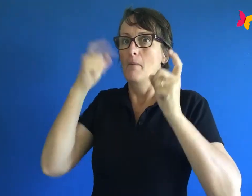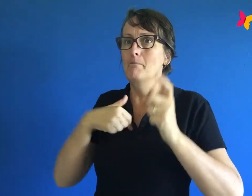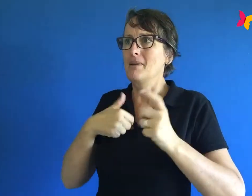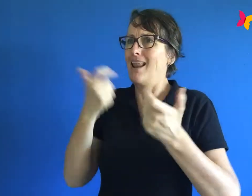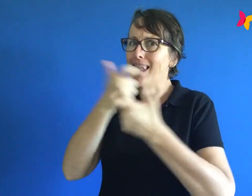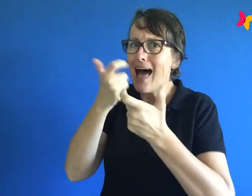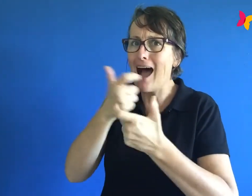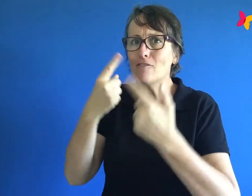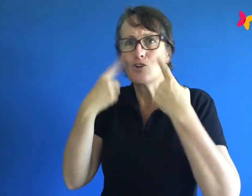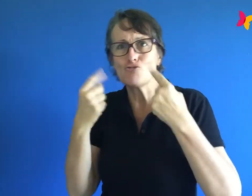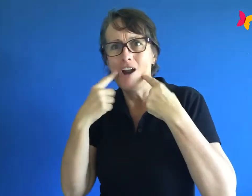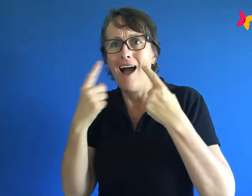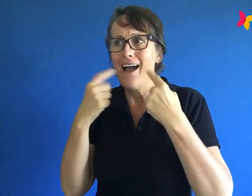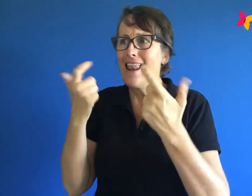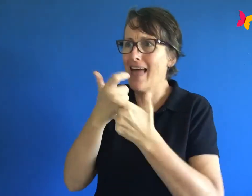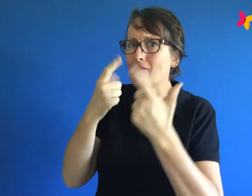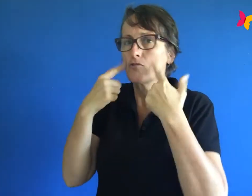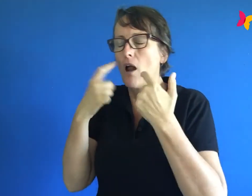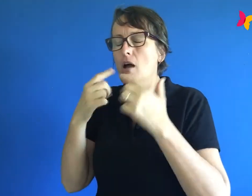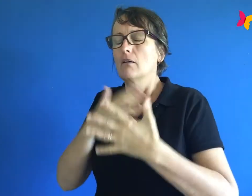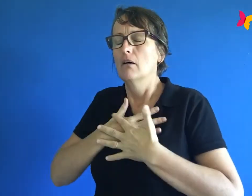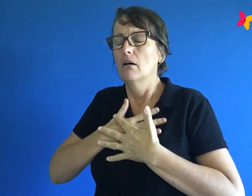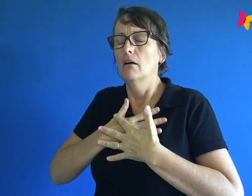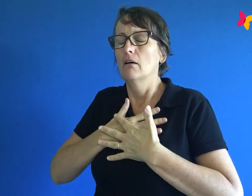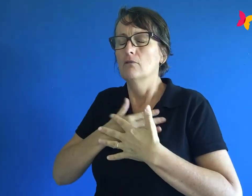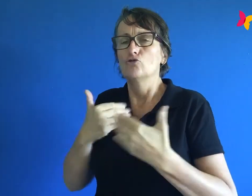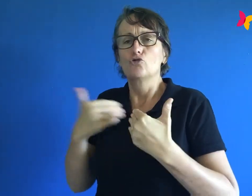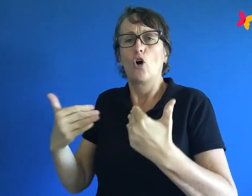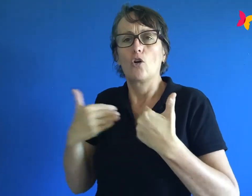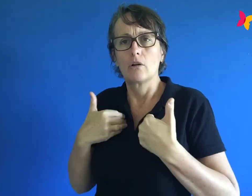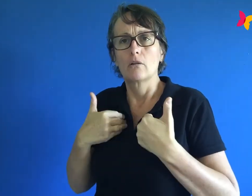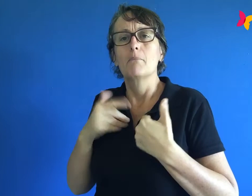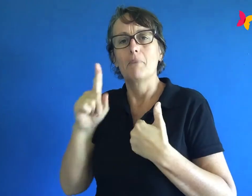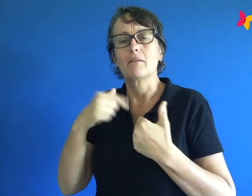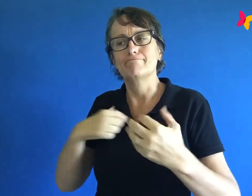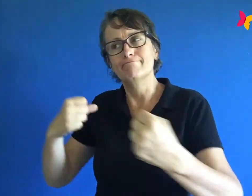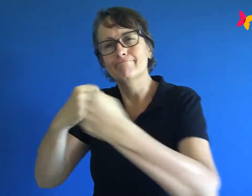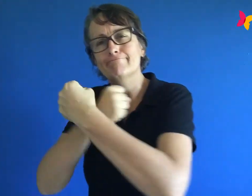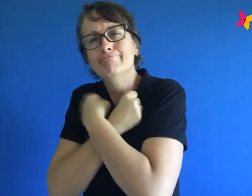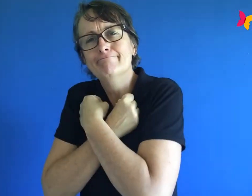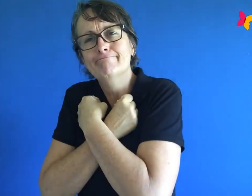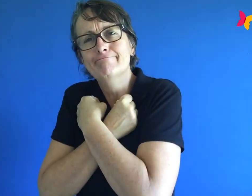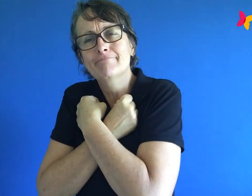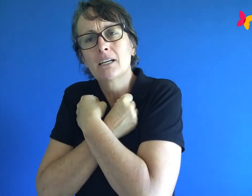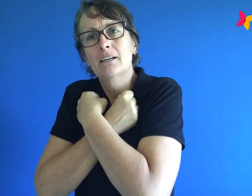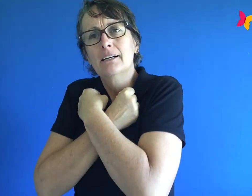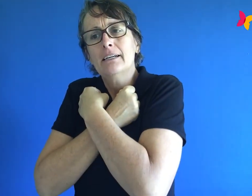I think you need a hug. And so we had this wet shampooing